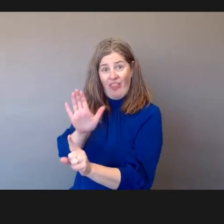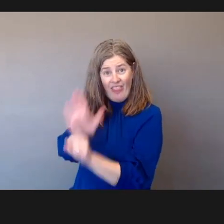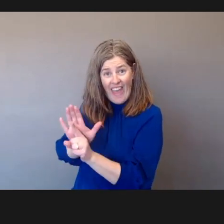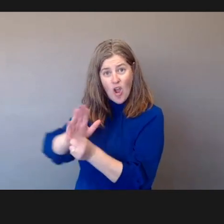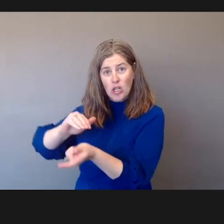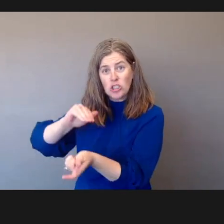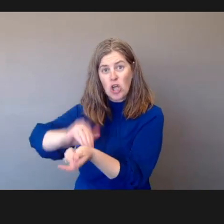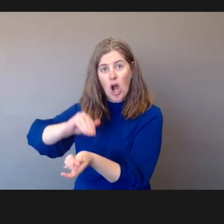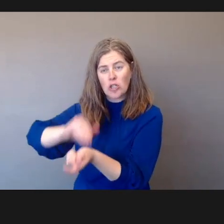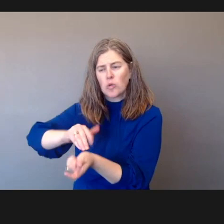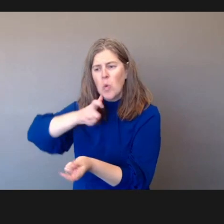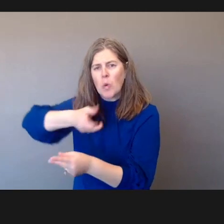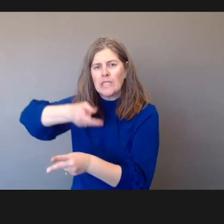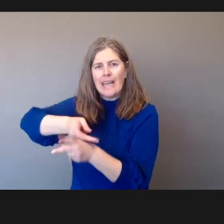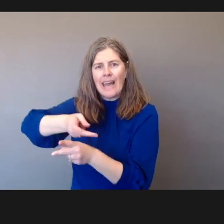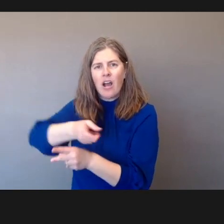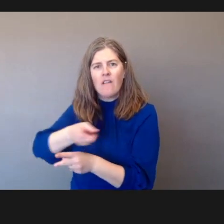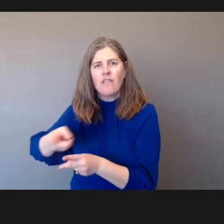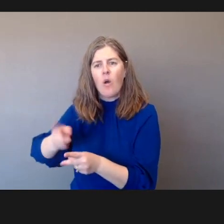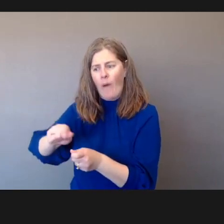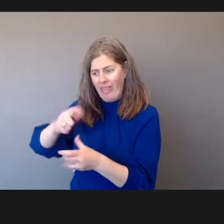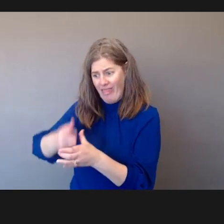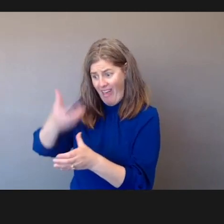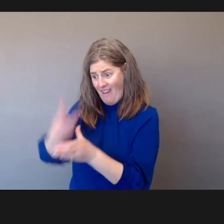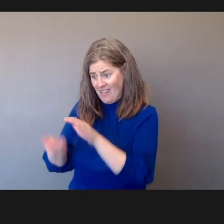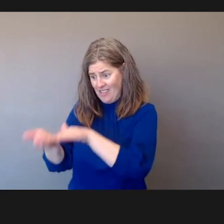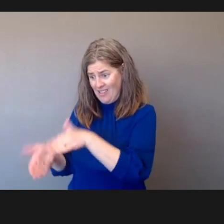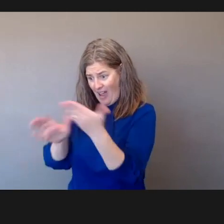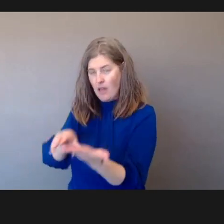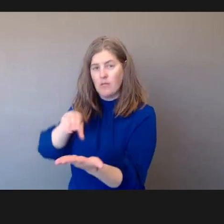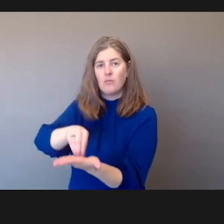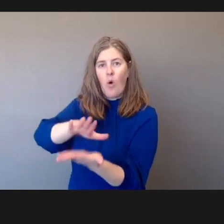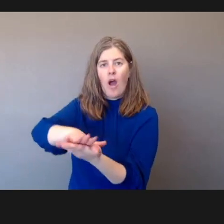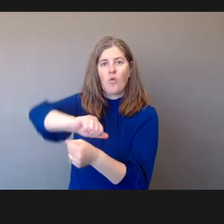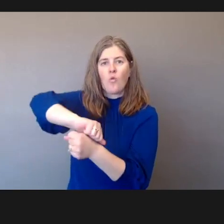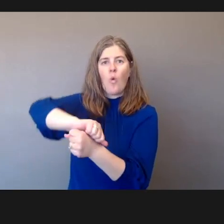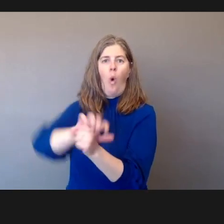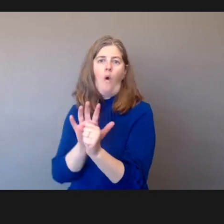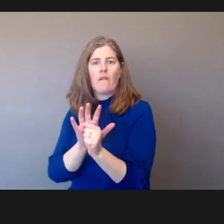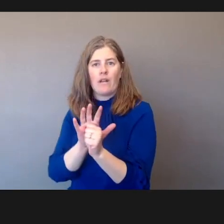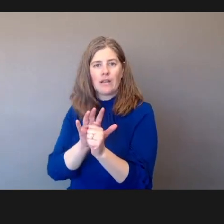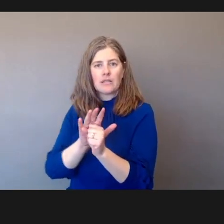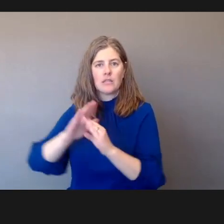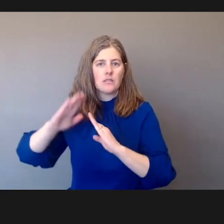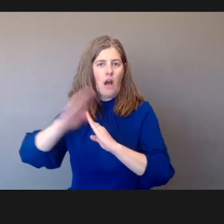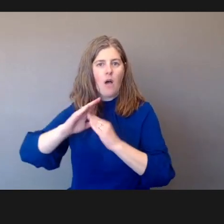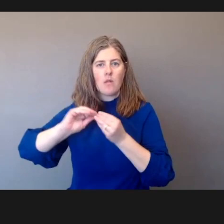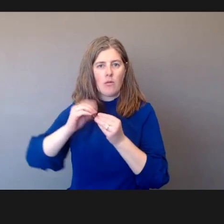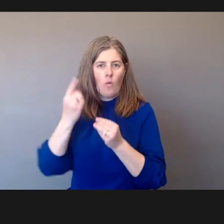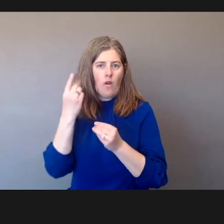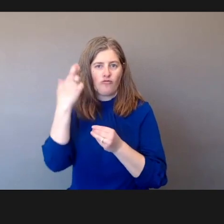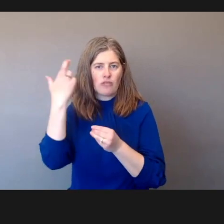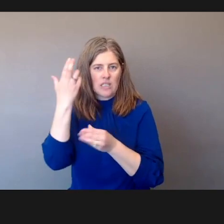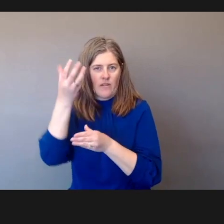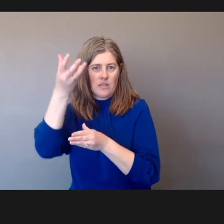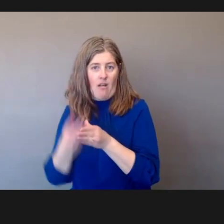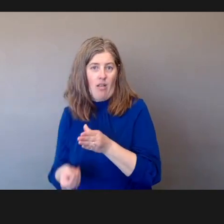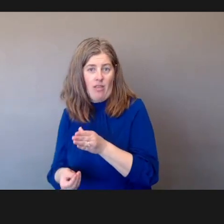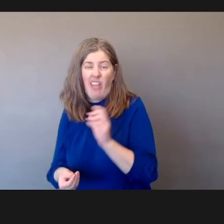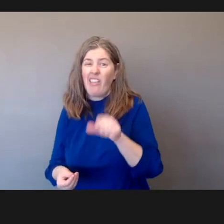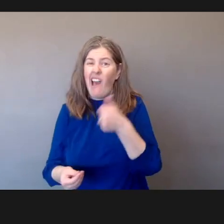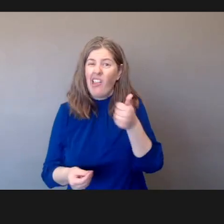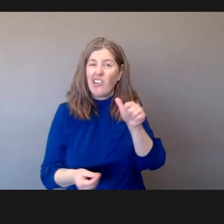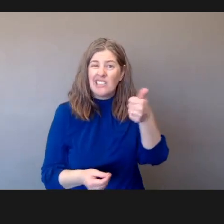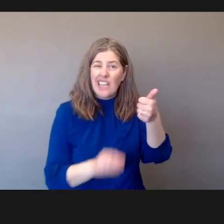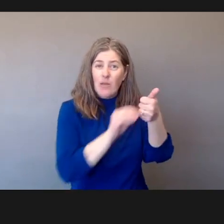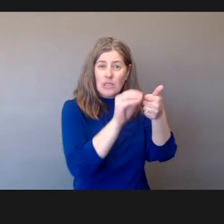who was taking care of them when they died put COVID as the #1 cause of death. And then the other 10% of people